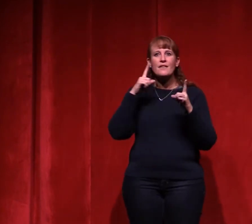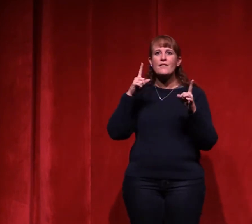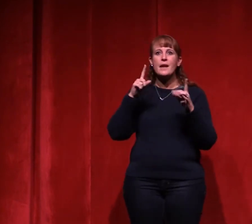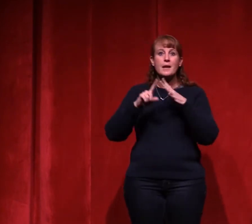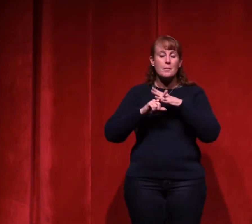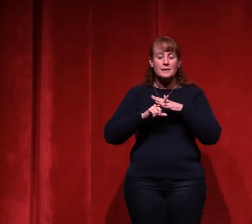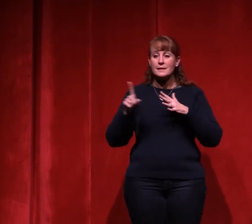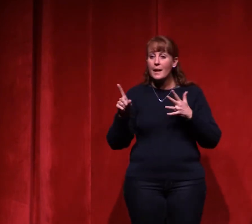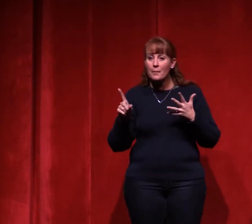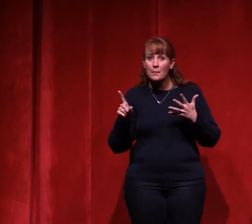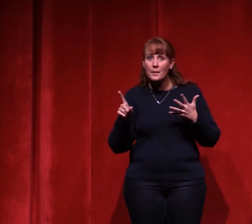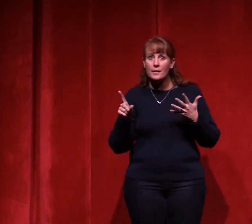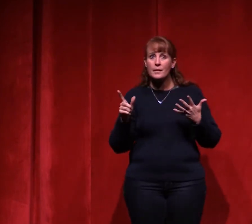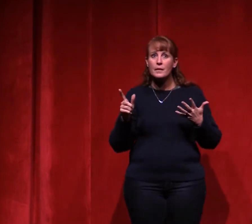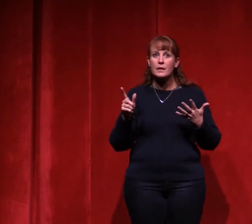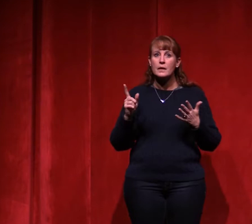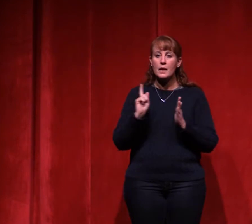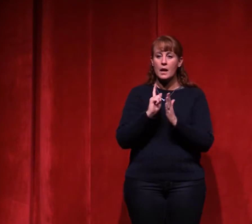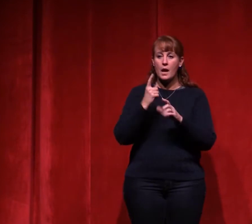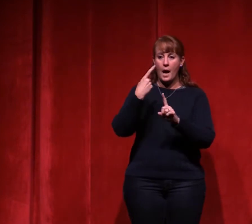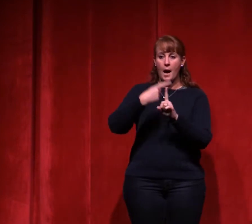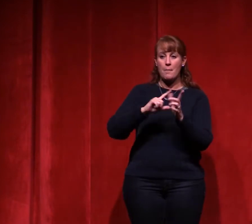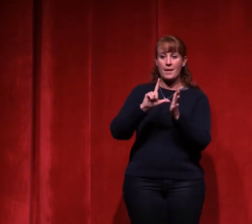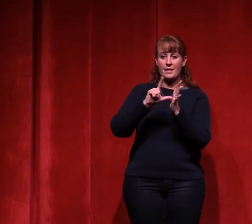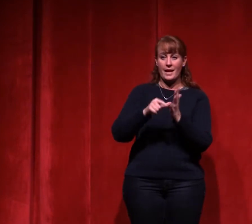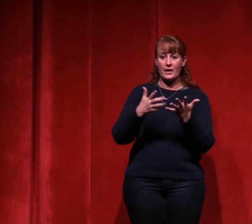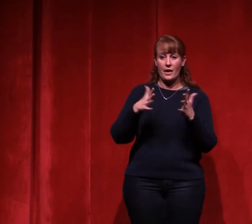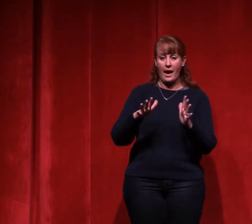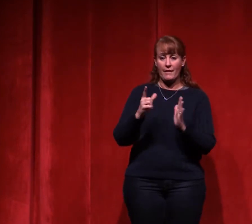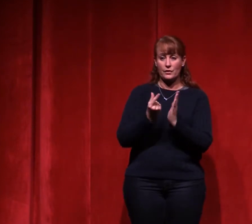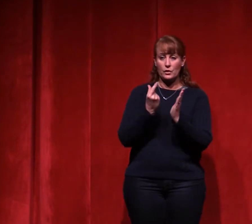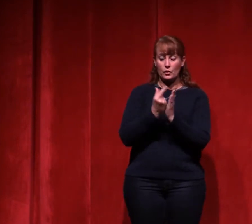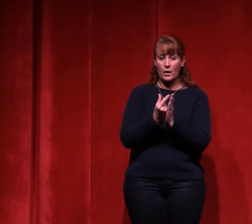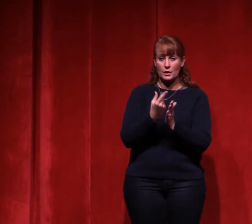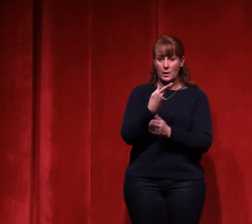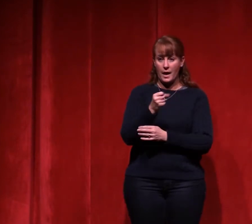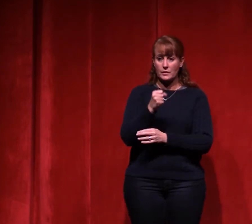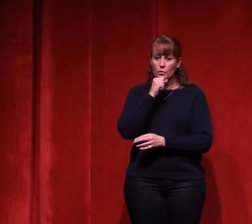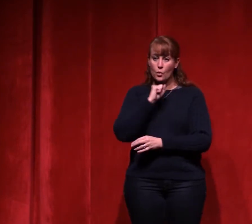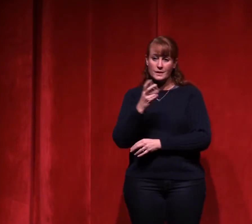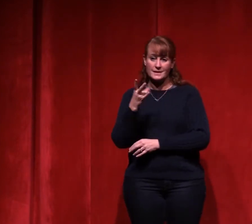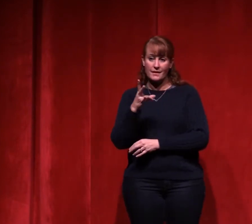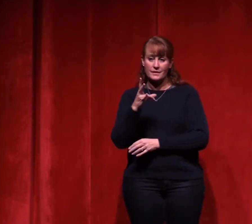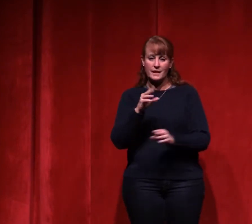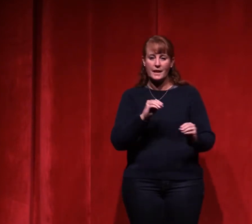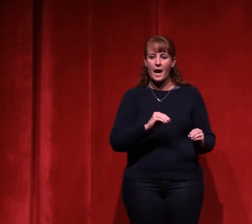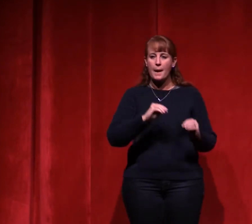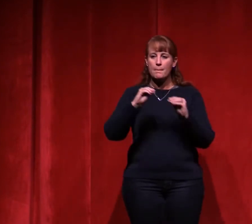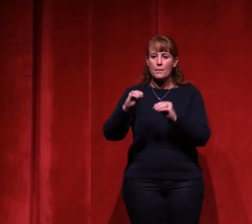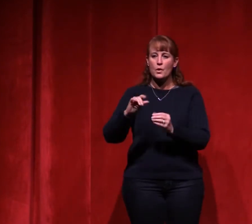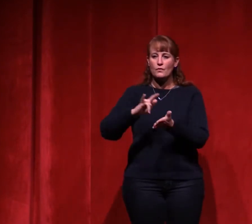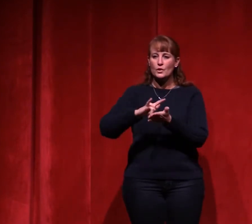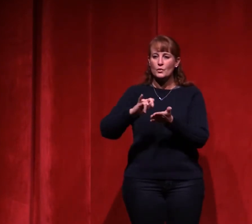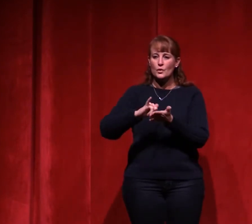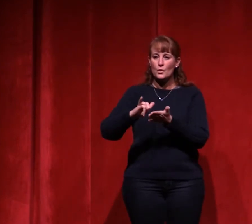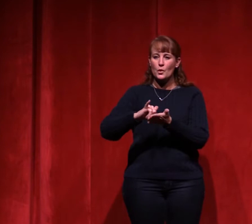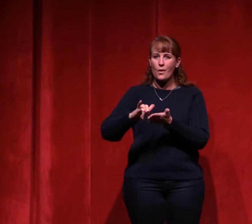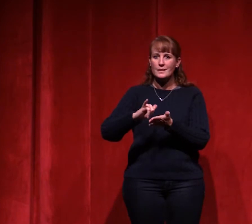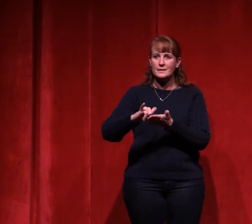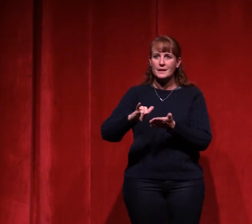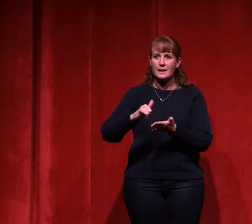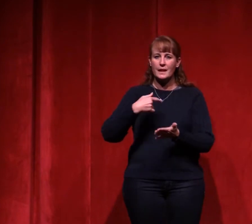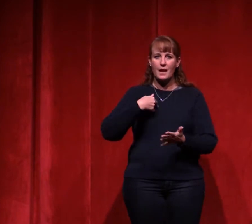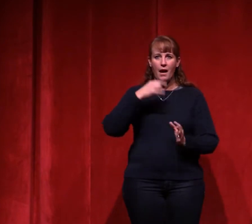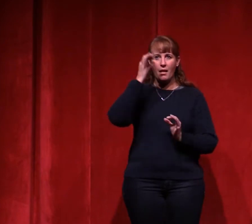escape. 1 month after I graduated high school, when I was 17 years old, I moved to New York City,